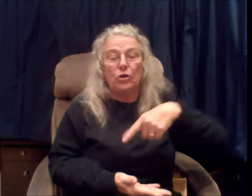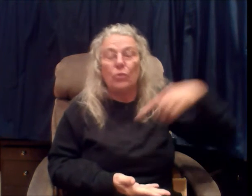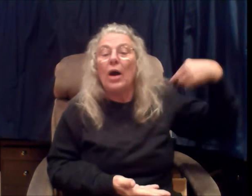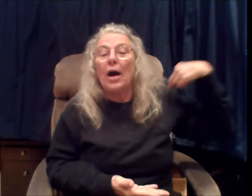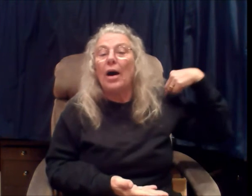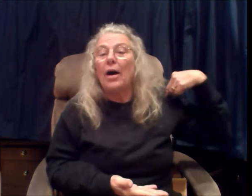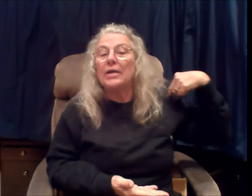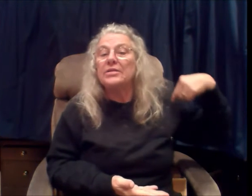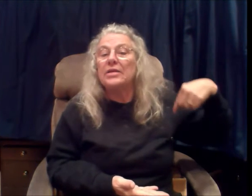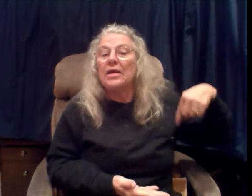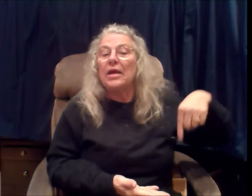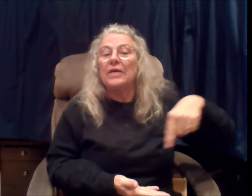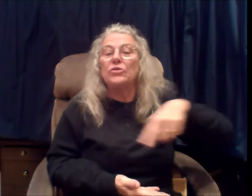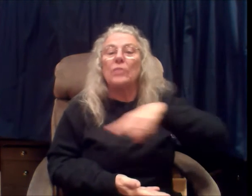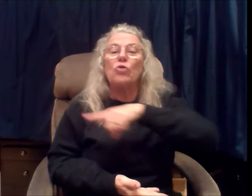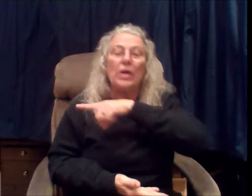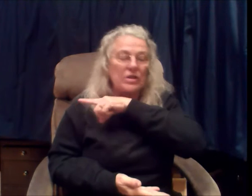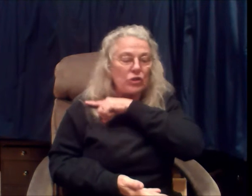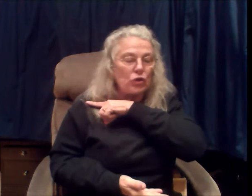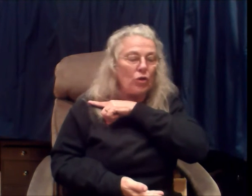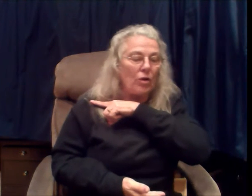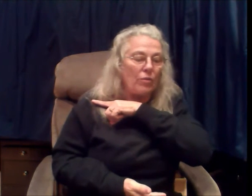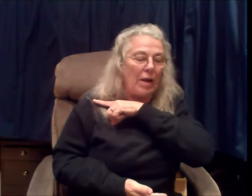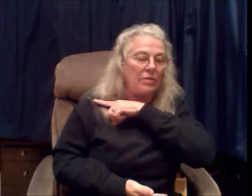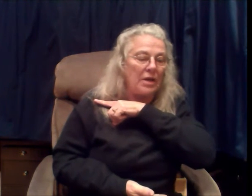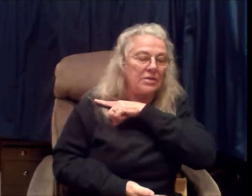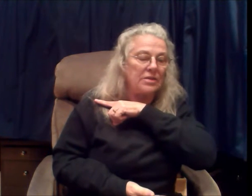you, us. And so I'm drawing a circle around us.